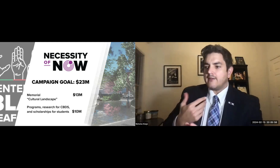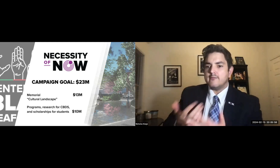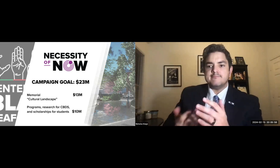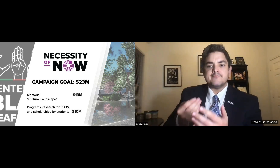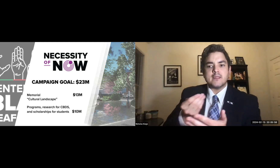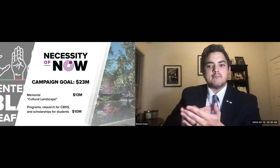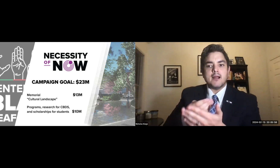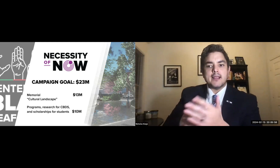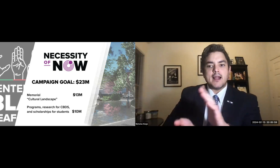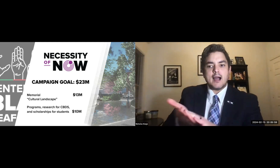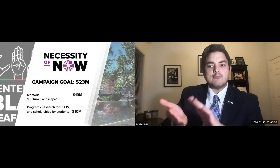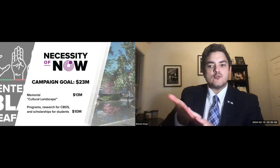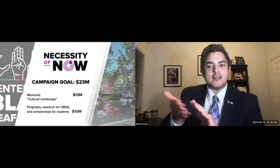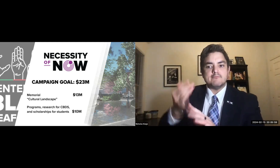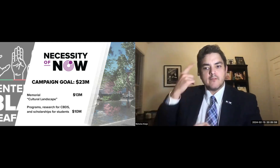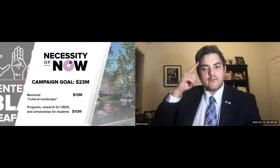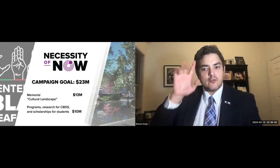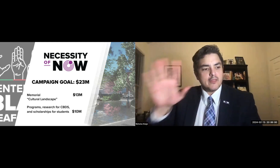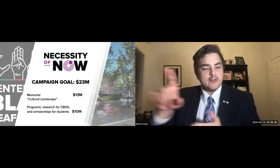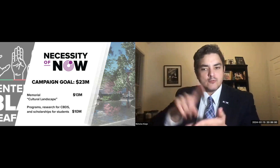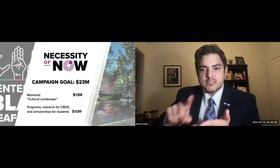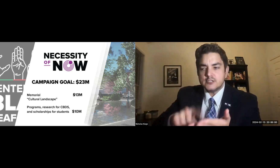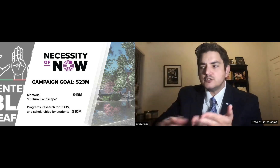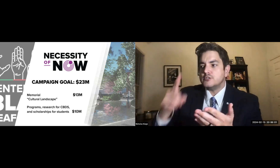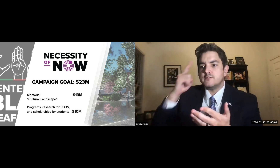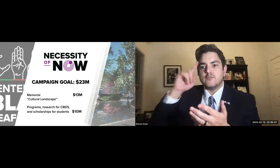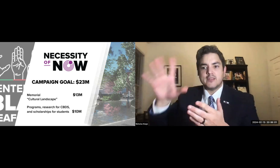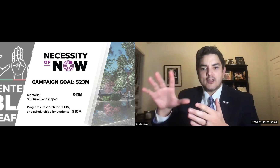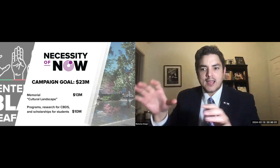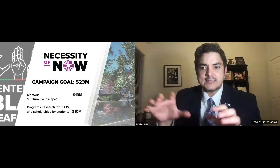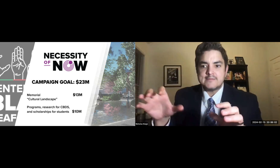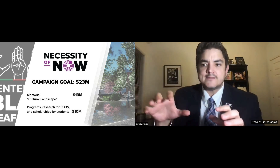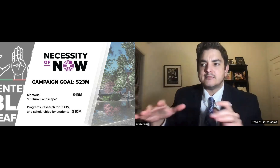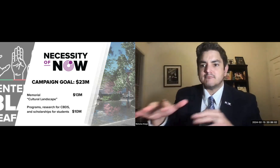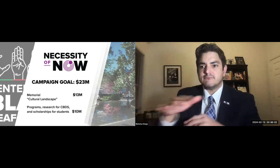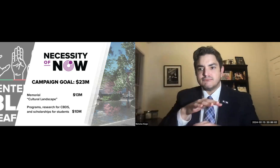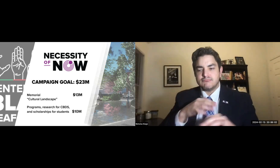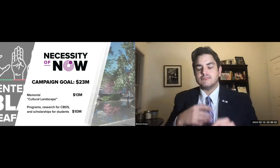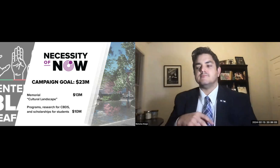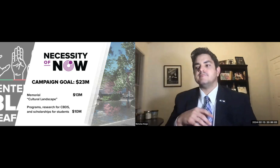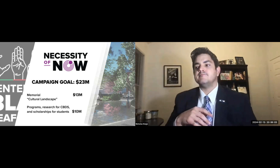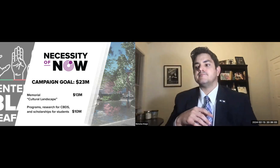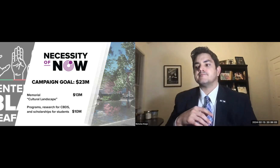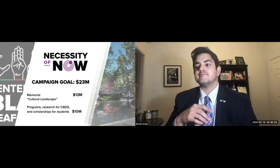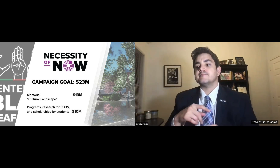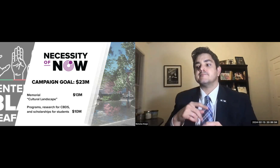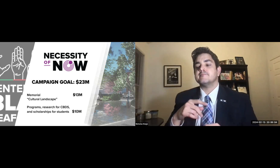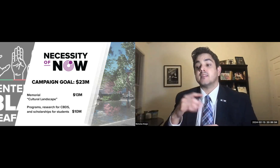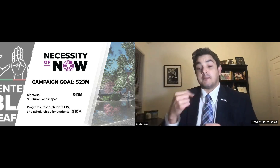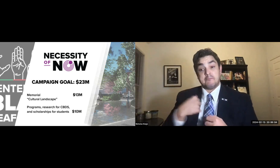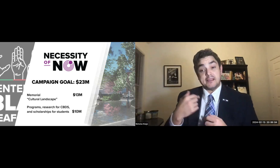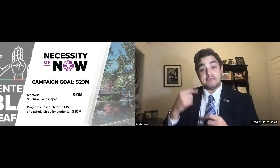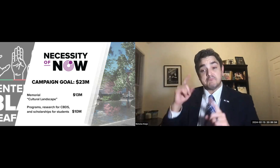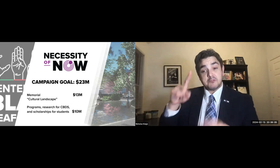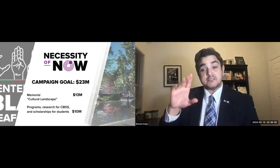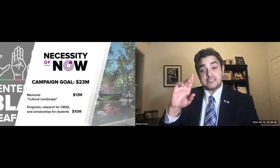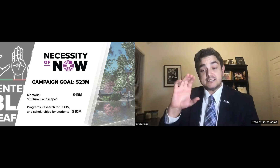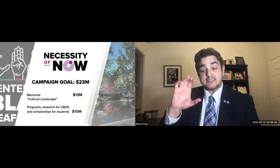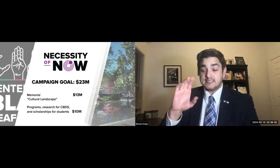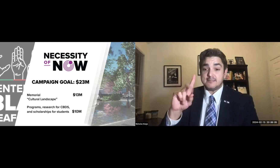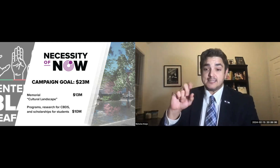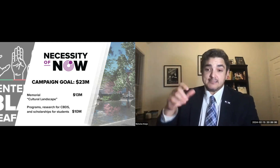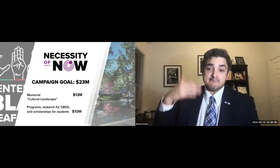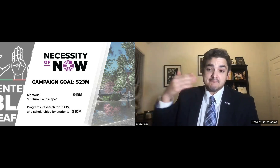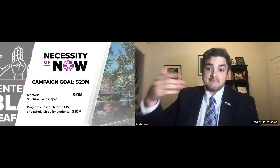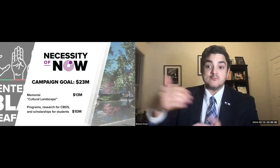Deaf Studies that's going to guarantee that we always have the money for it to operate, that they can continue to do their research and